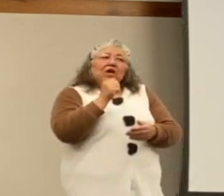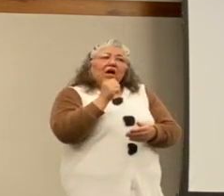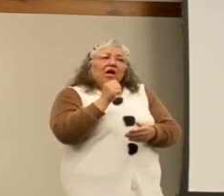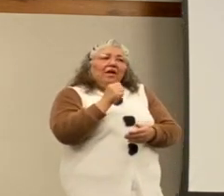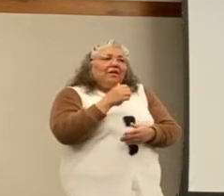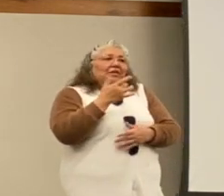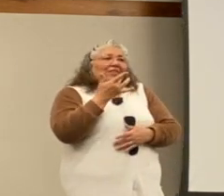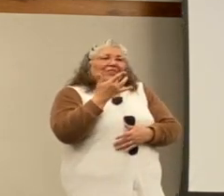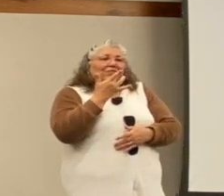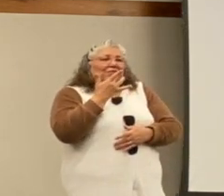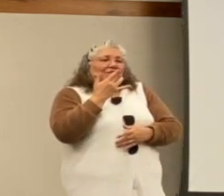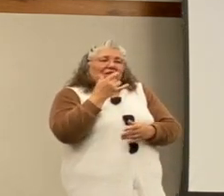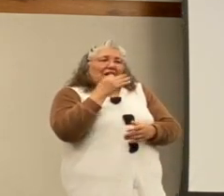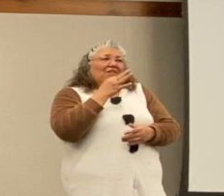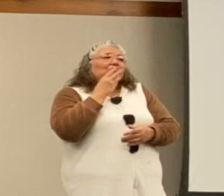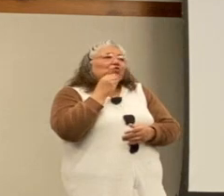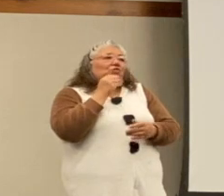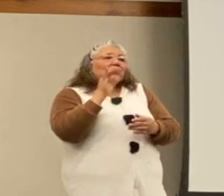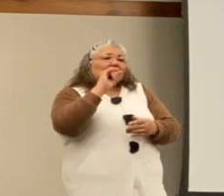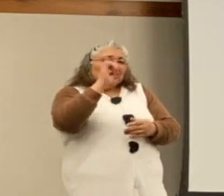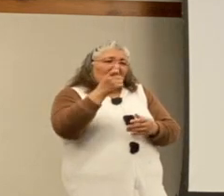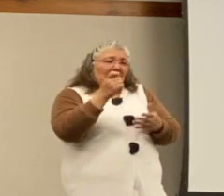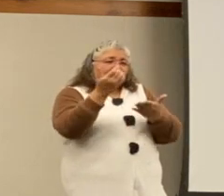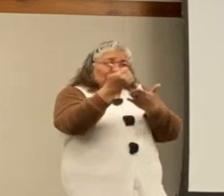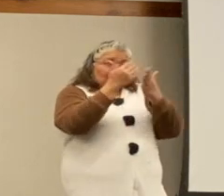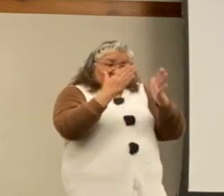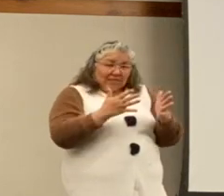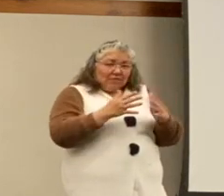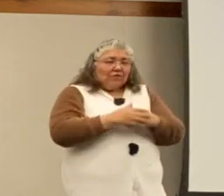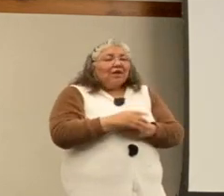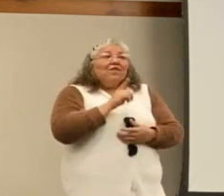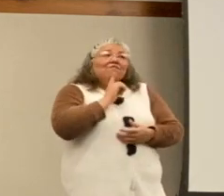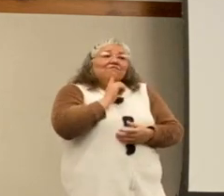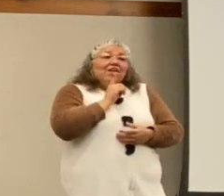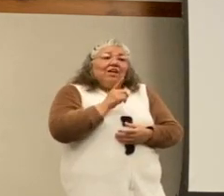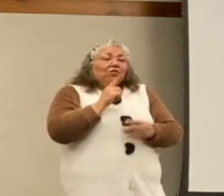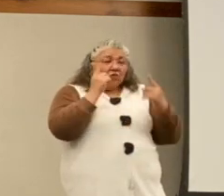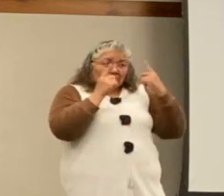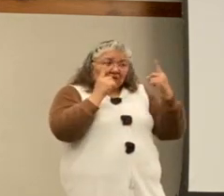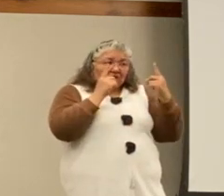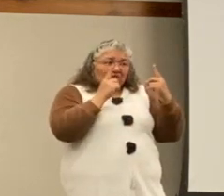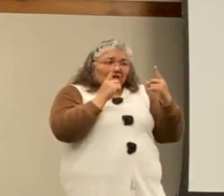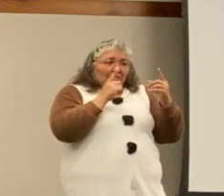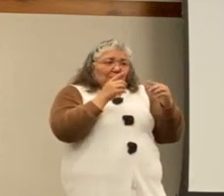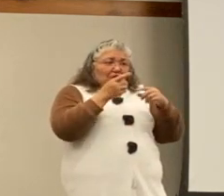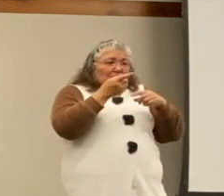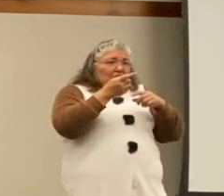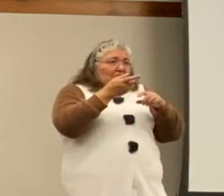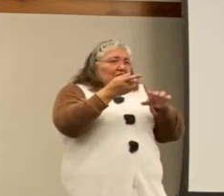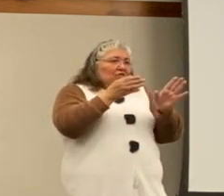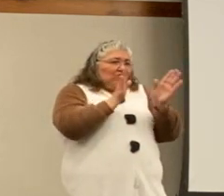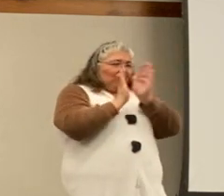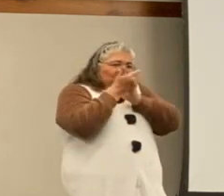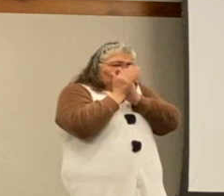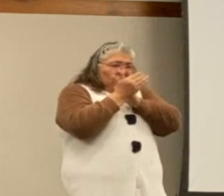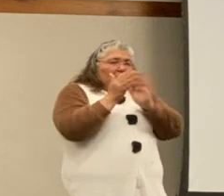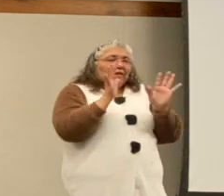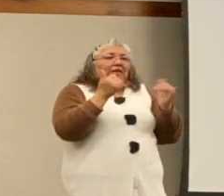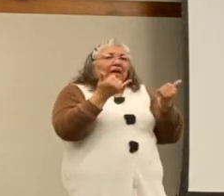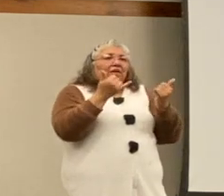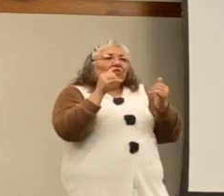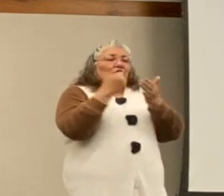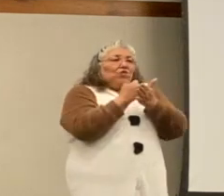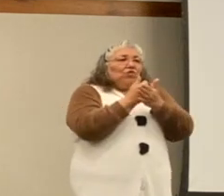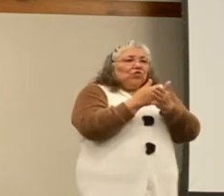of Jewish tax collectors. In fact, they would consider them traitors. And that's why we see in the New